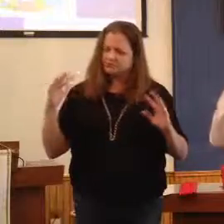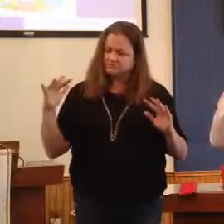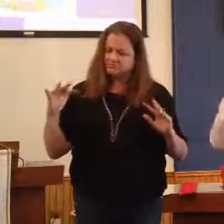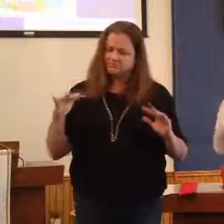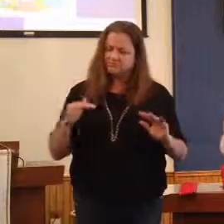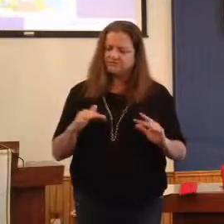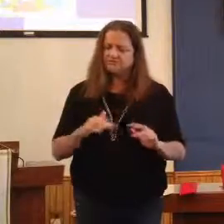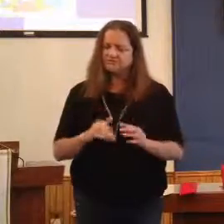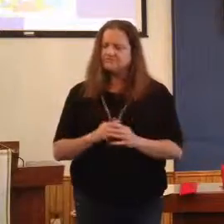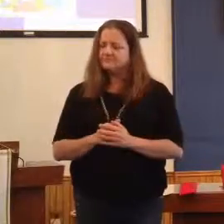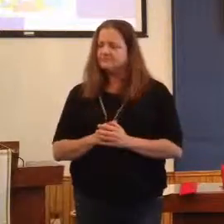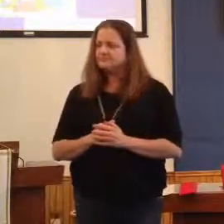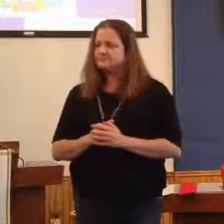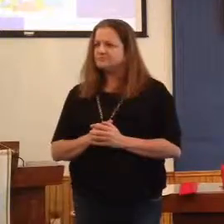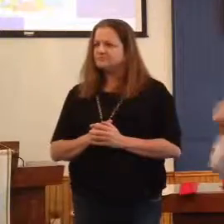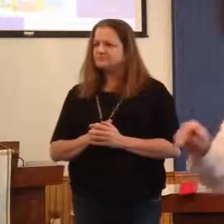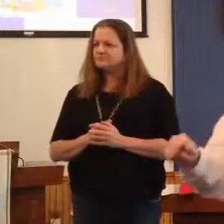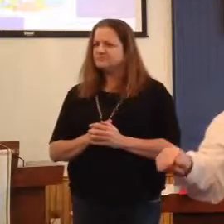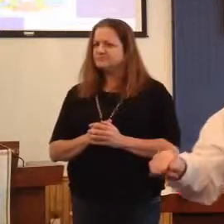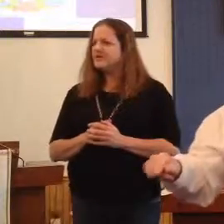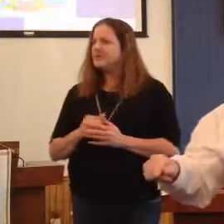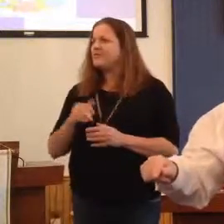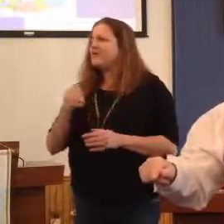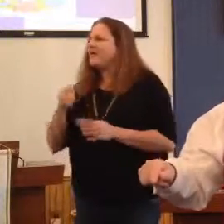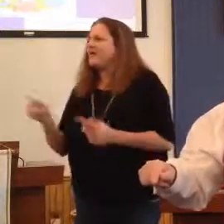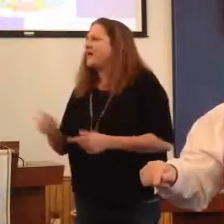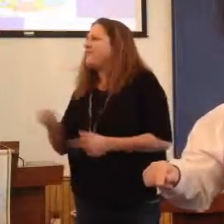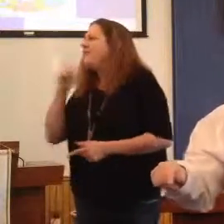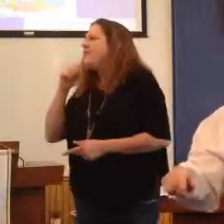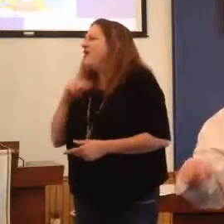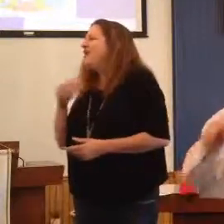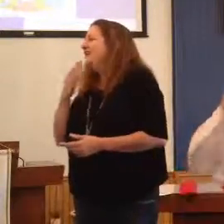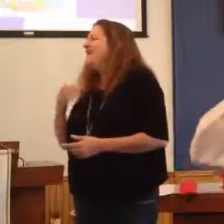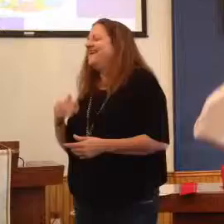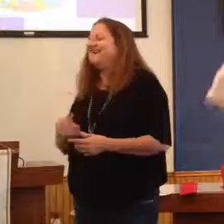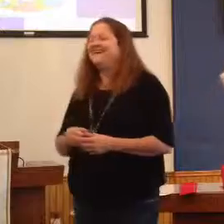So, presumably, nobody came from Milwaukee.